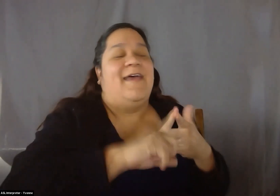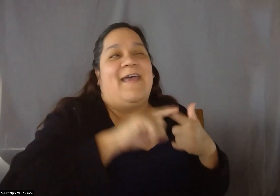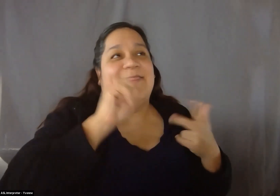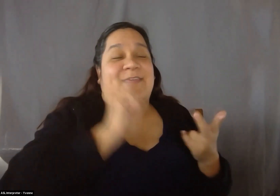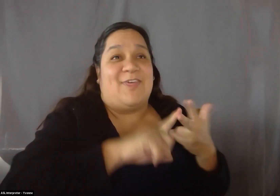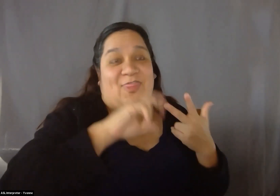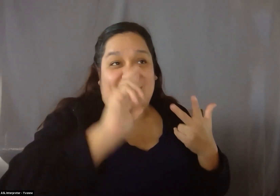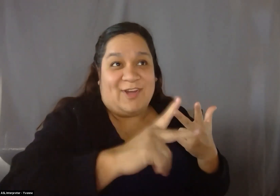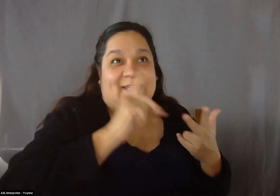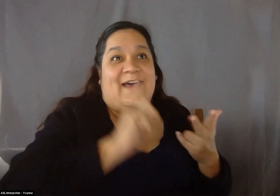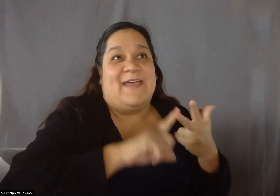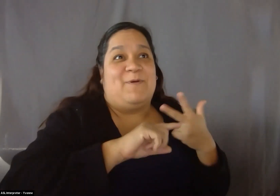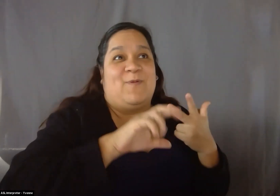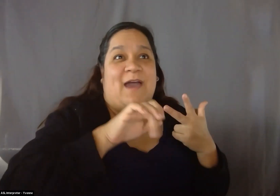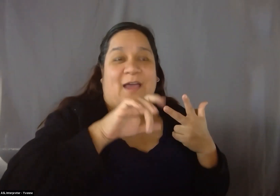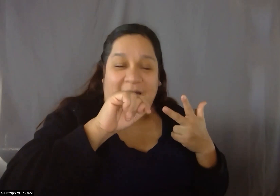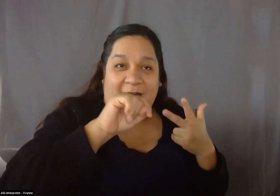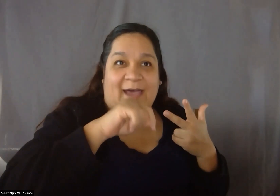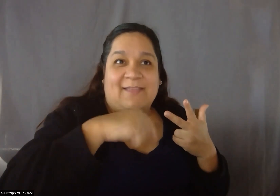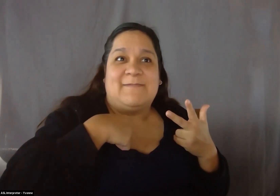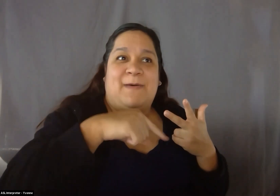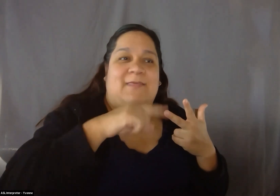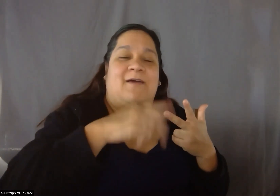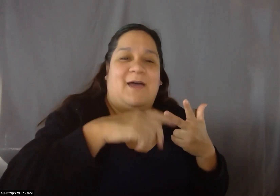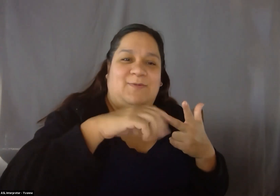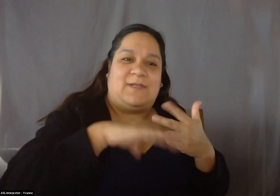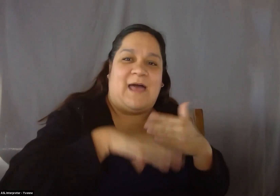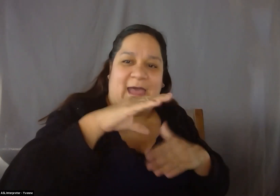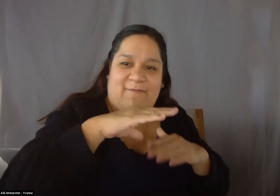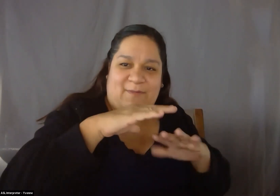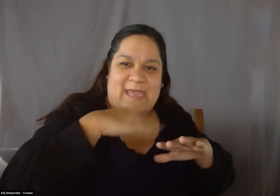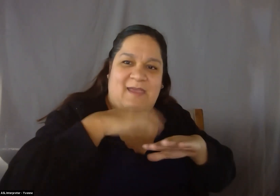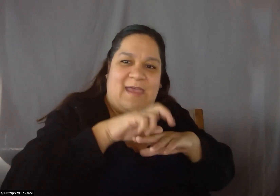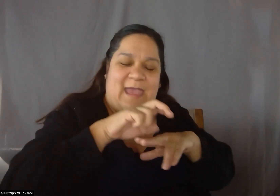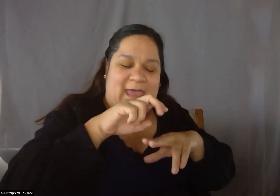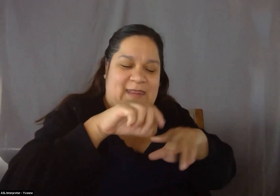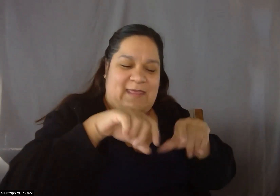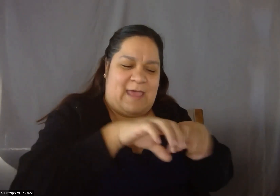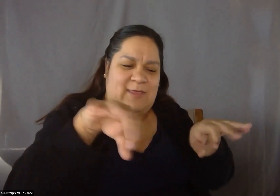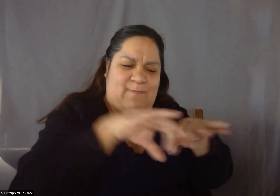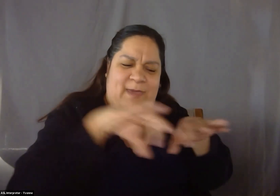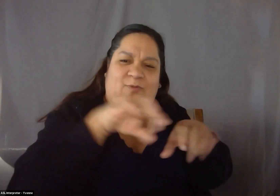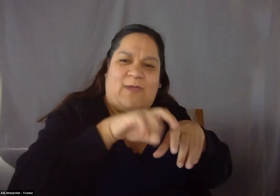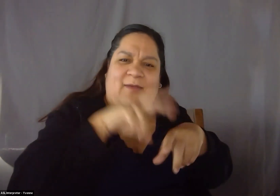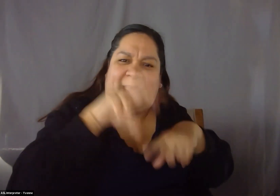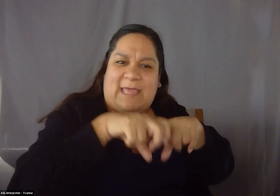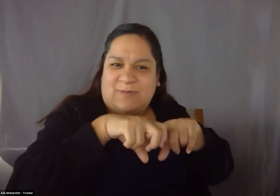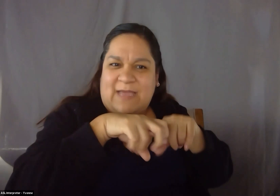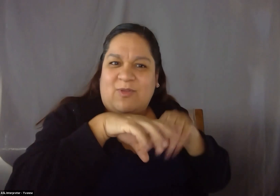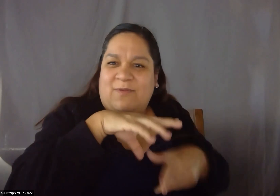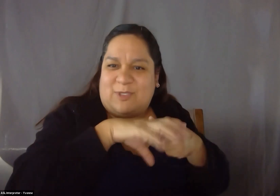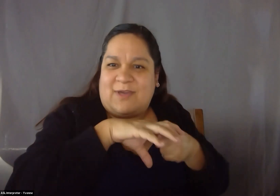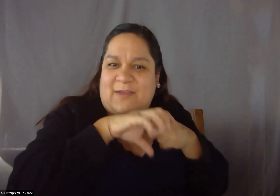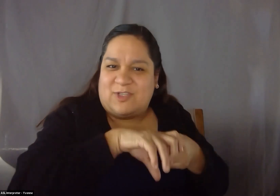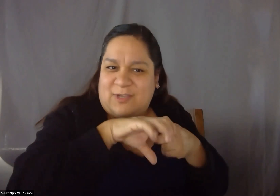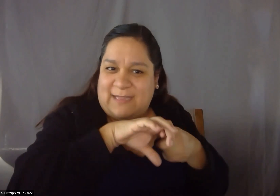outside? Then the third time we got cots, but the cots were a little high for me and had the metal rail my legs would